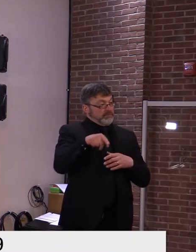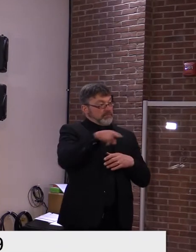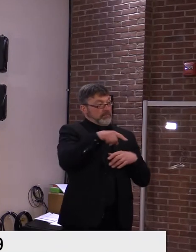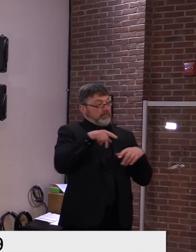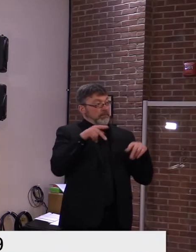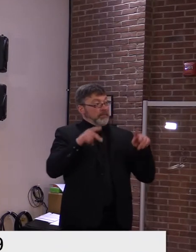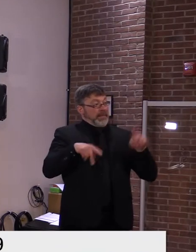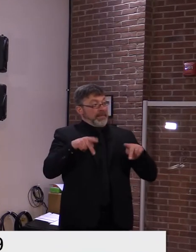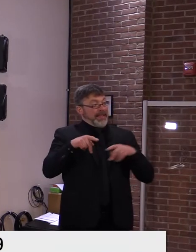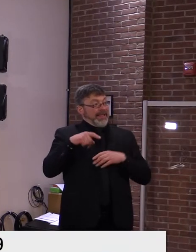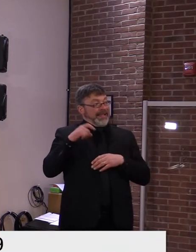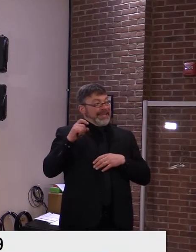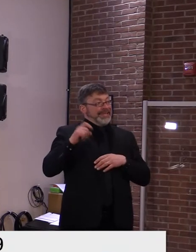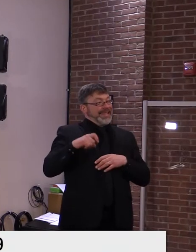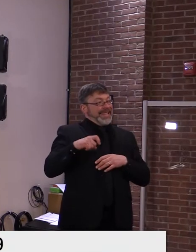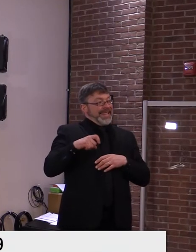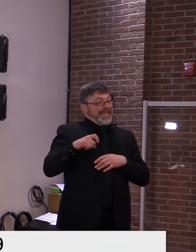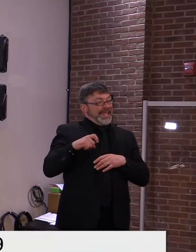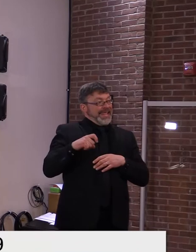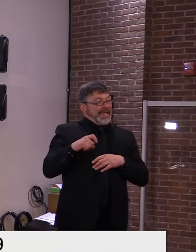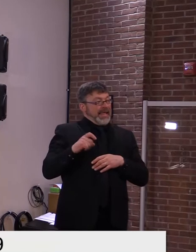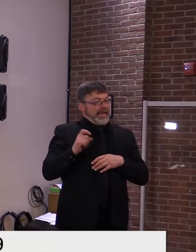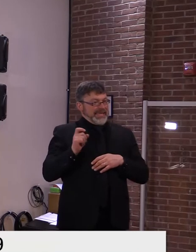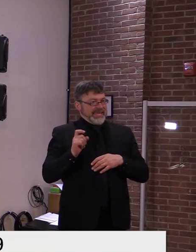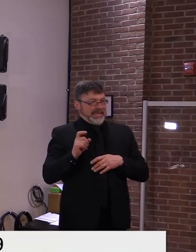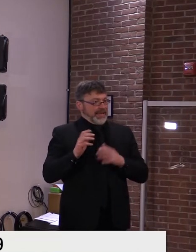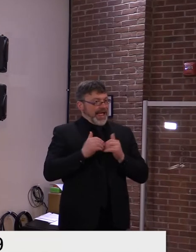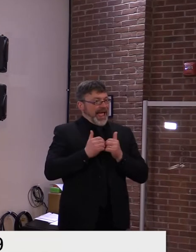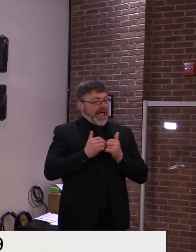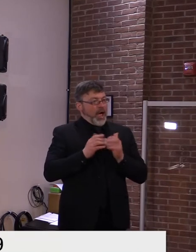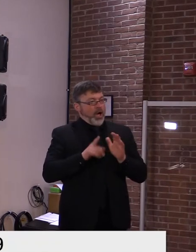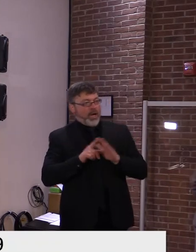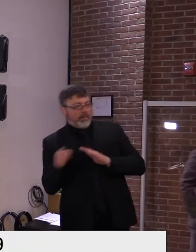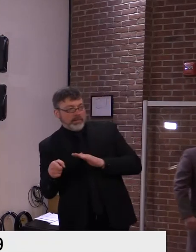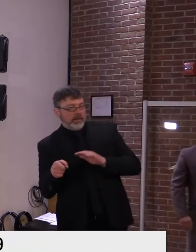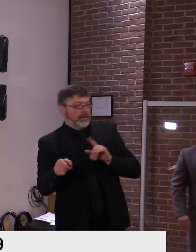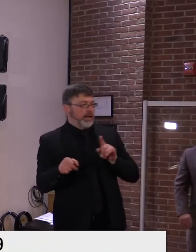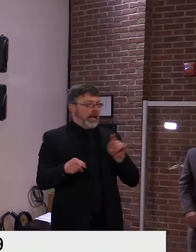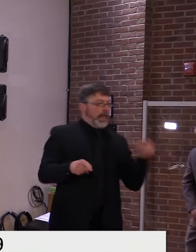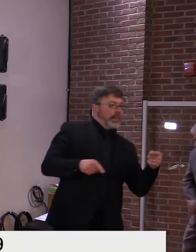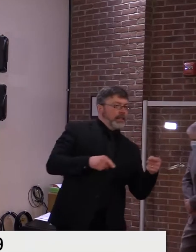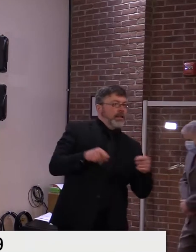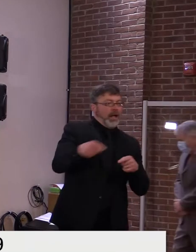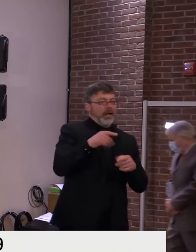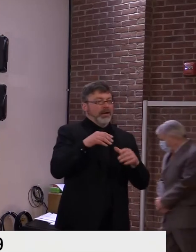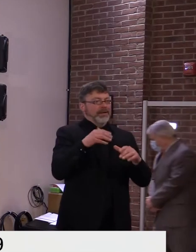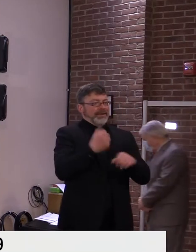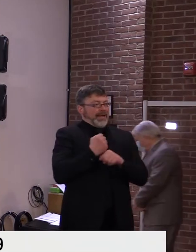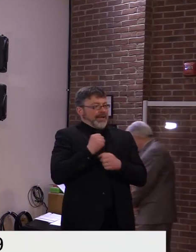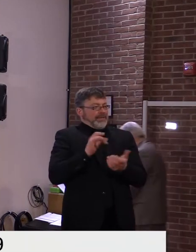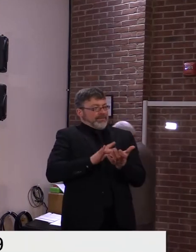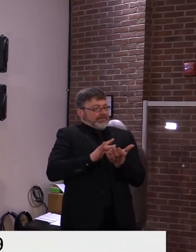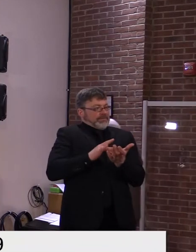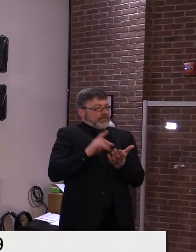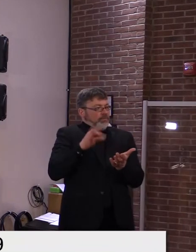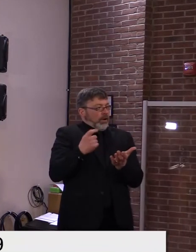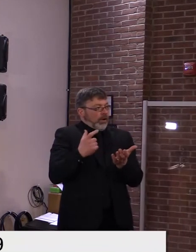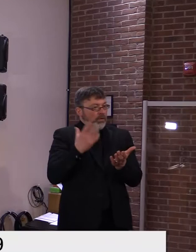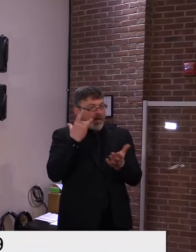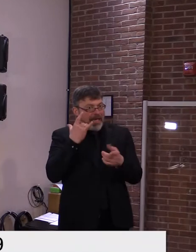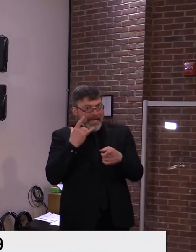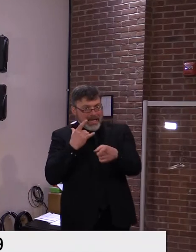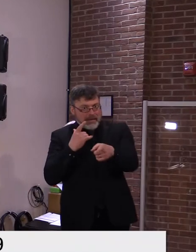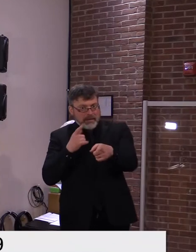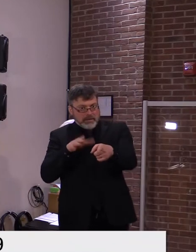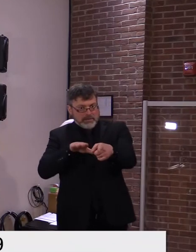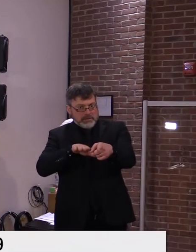their drugs because their usual suppliers in the advent of a pandemic weren't always there as the